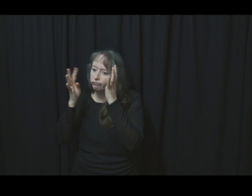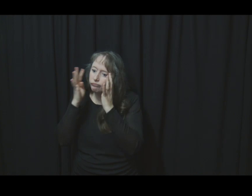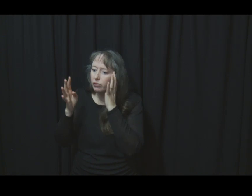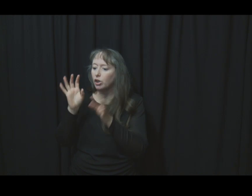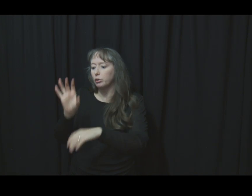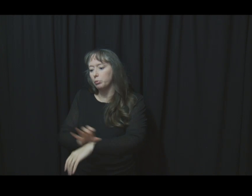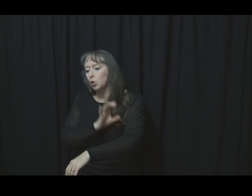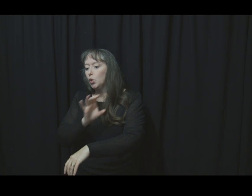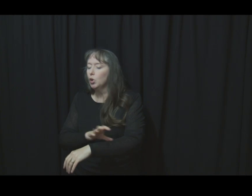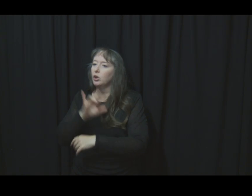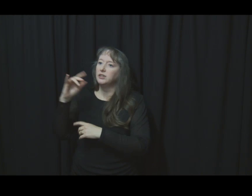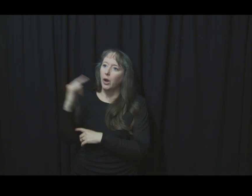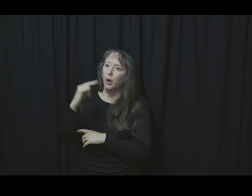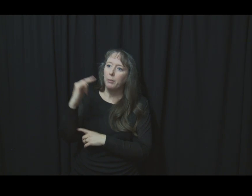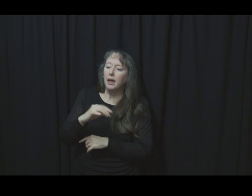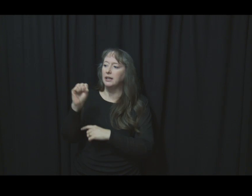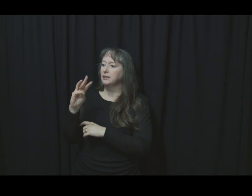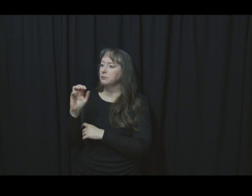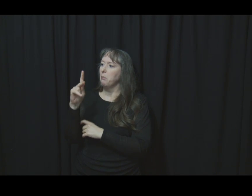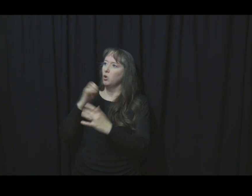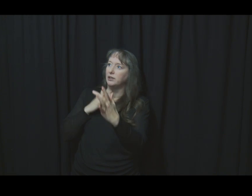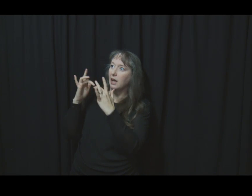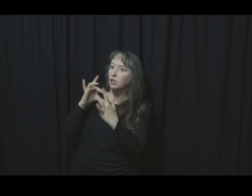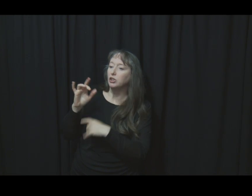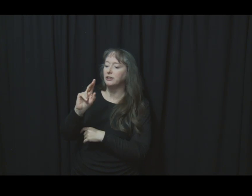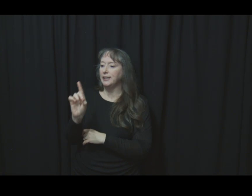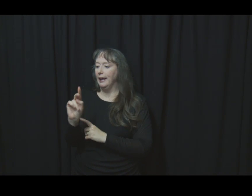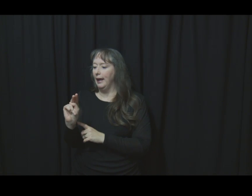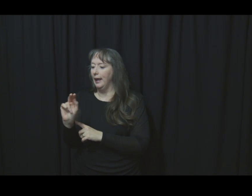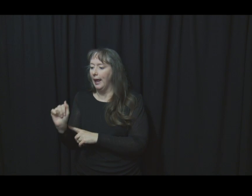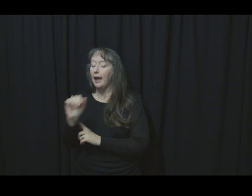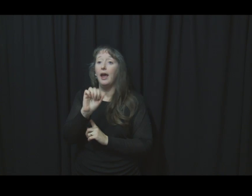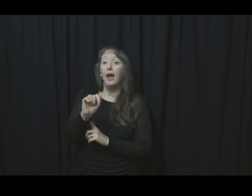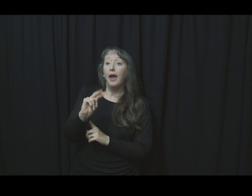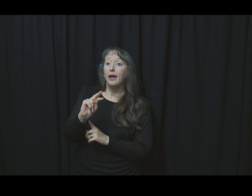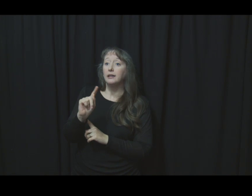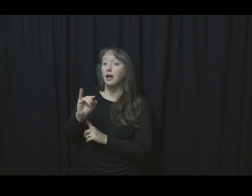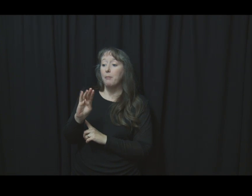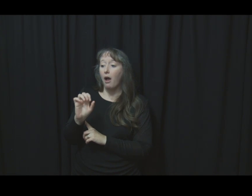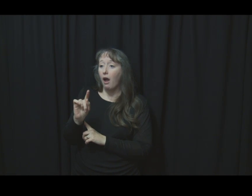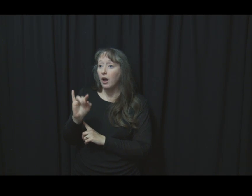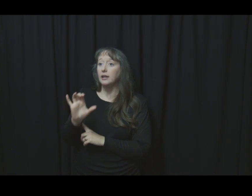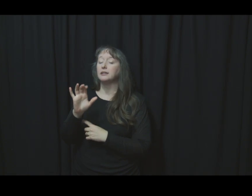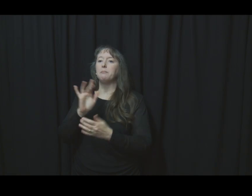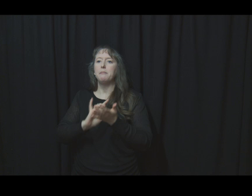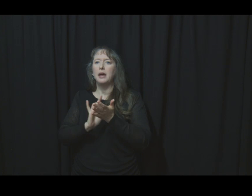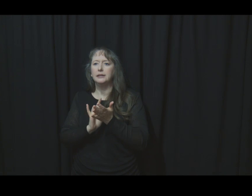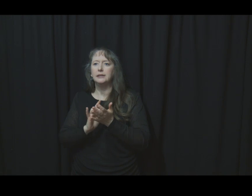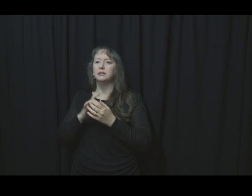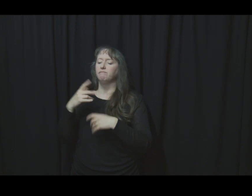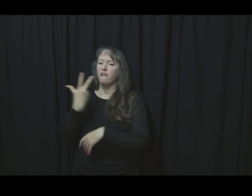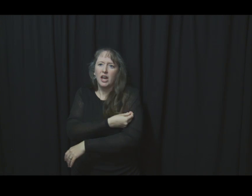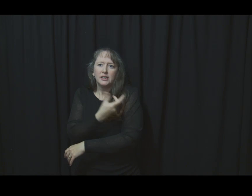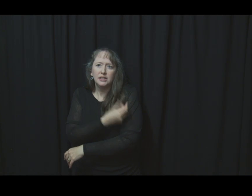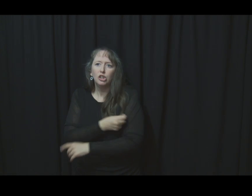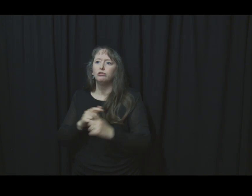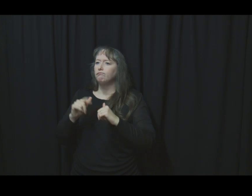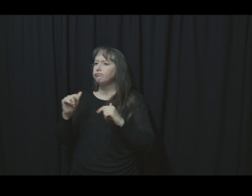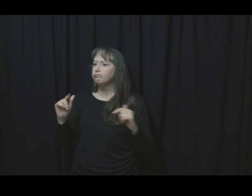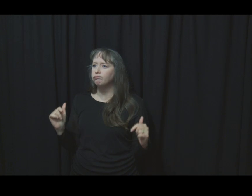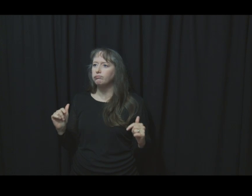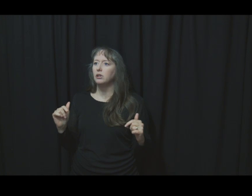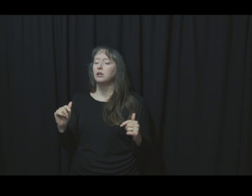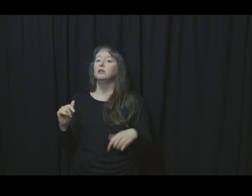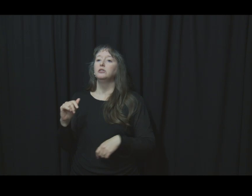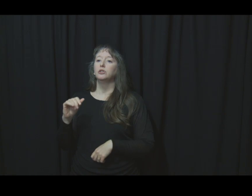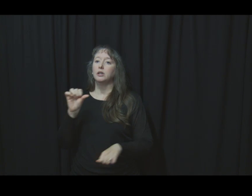smoke detectors, looking at DNA, antibiotics, medicines and vaccines. You see, all scientists, whether